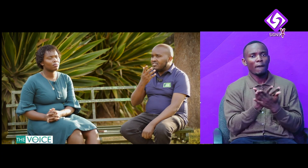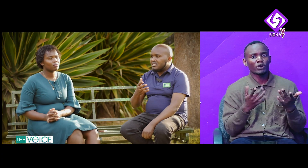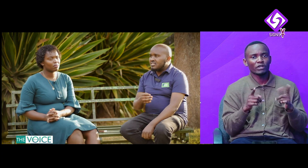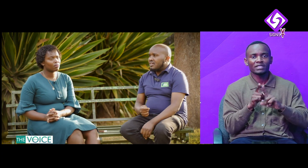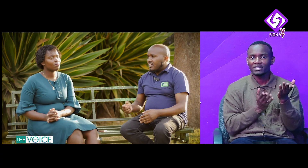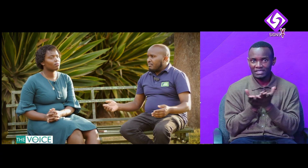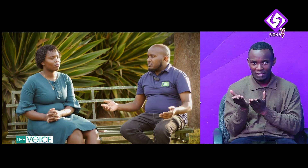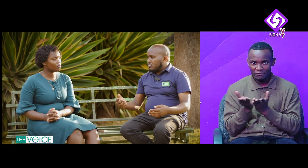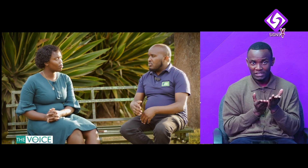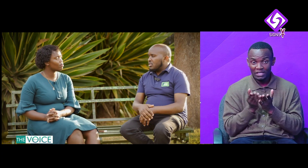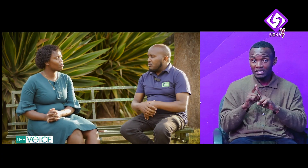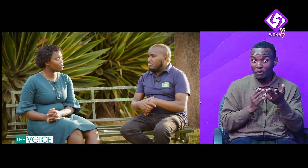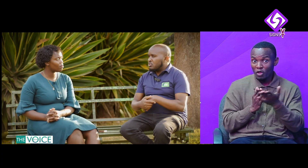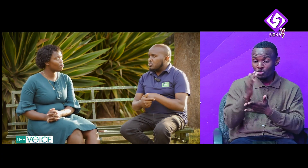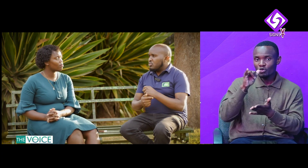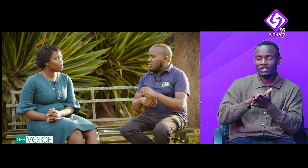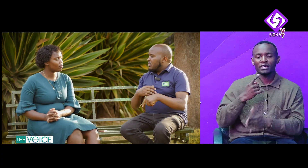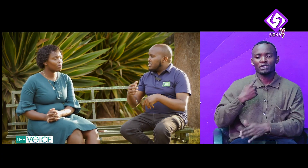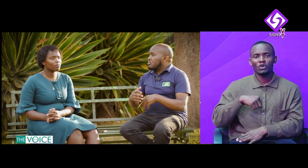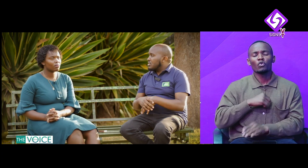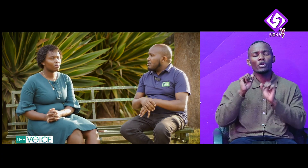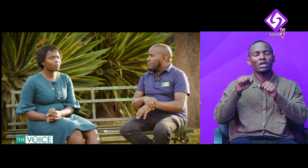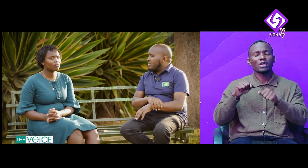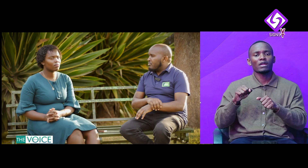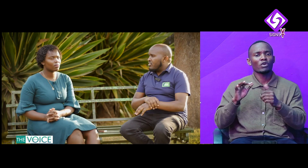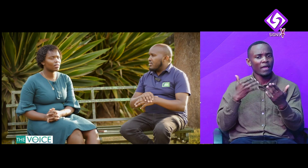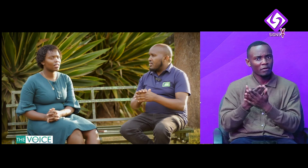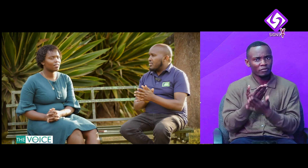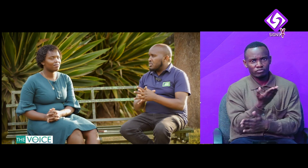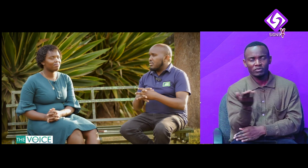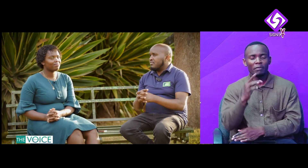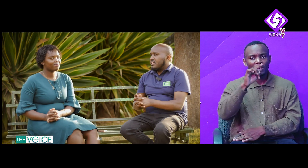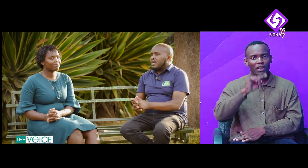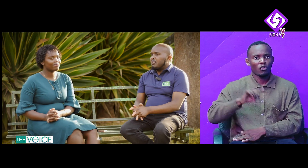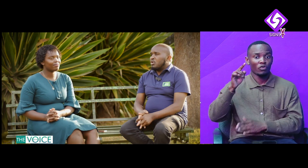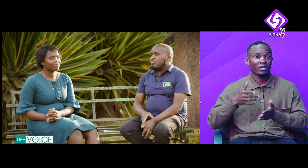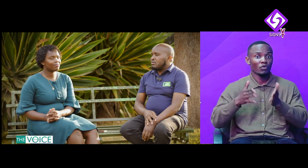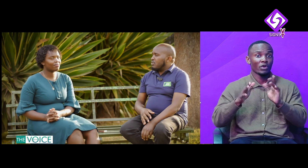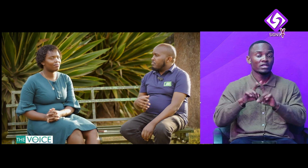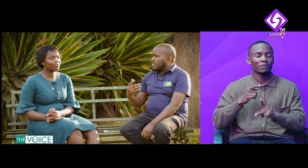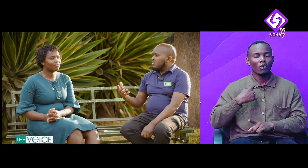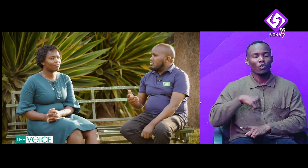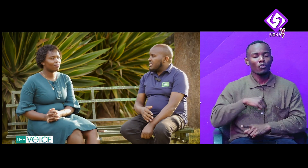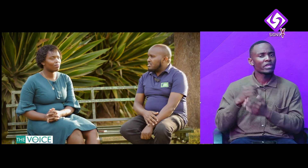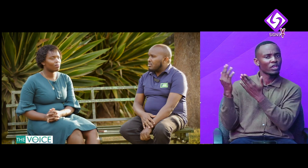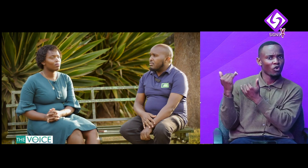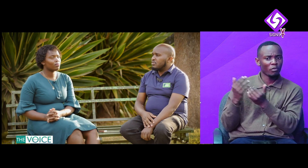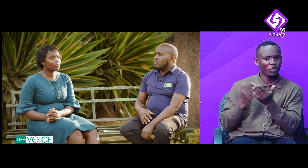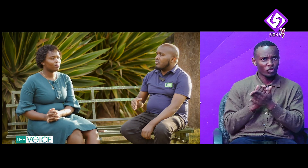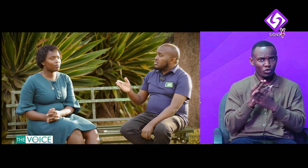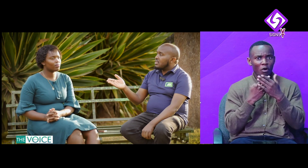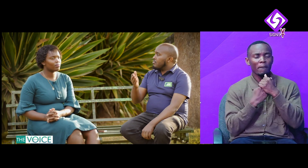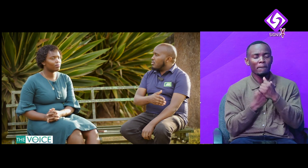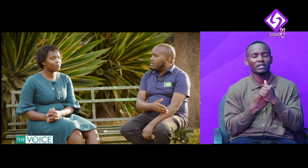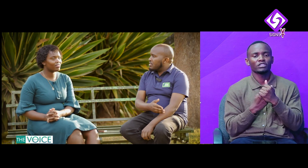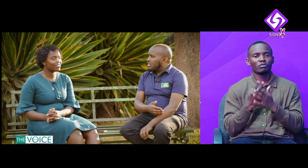various services. And by so doing, we're able to reach out to them in a very, very accurate way. And we hope that by partnering with you guys,